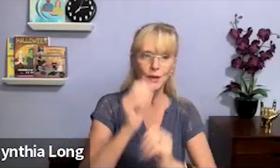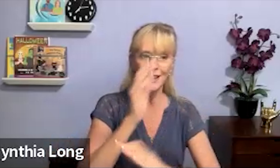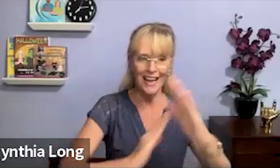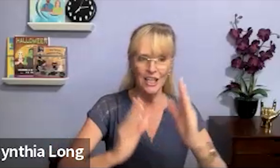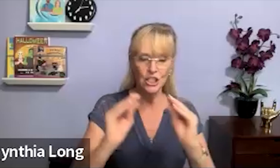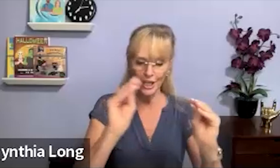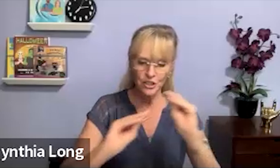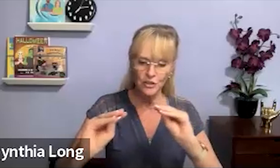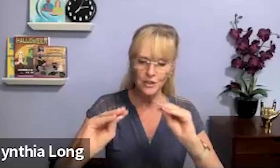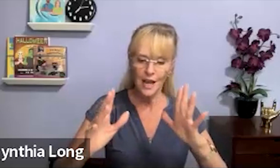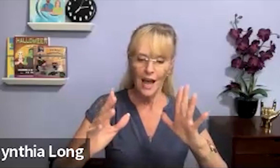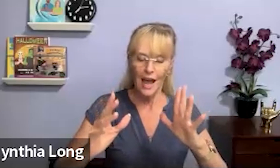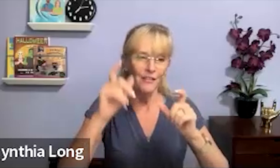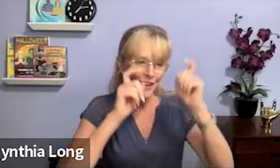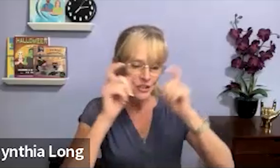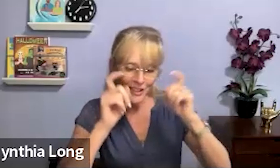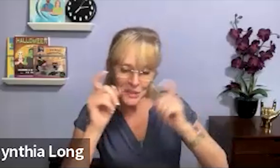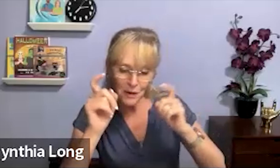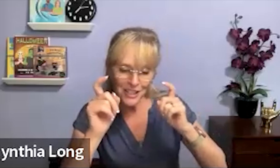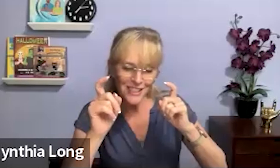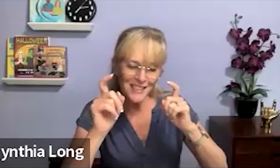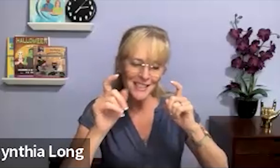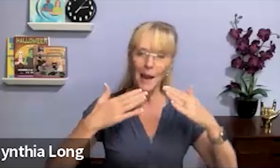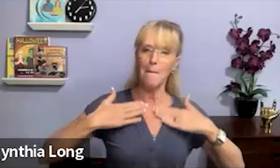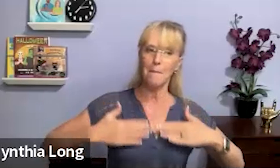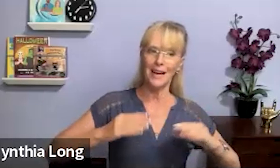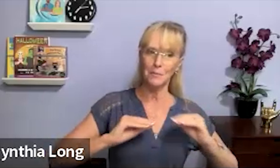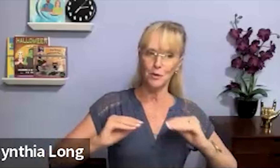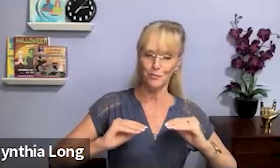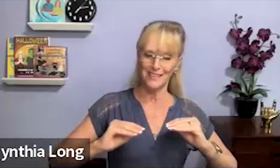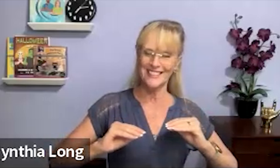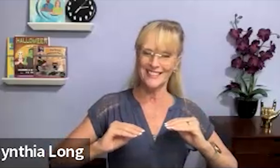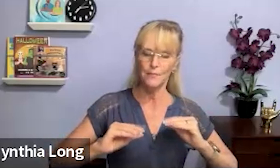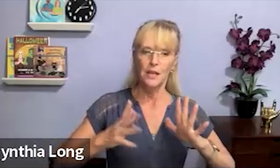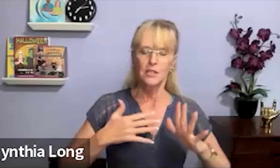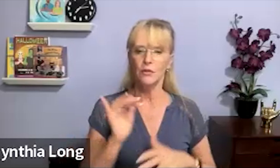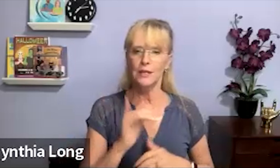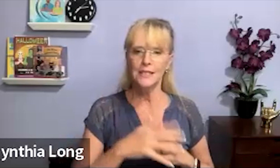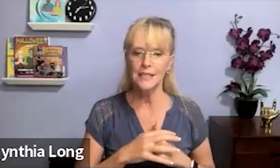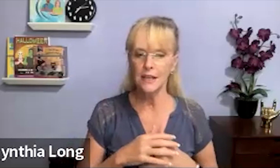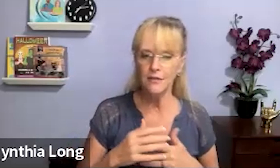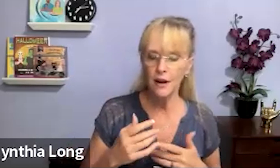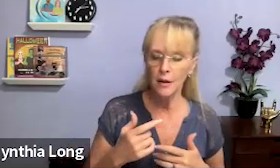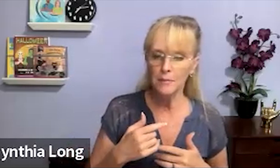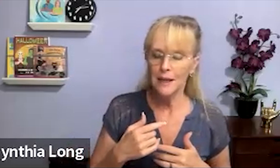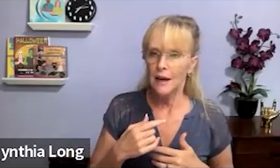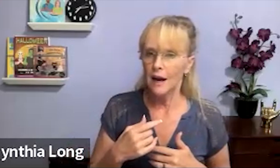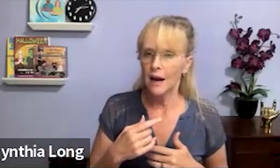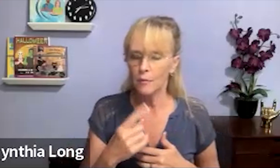with hand gestures and facial expressions and body movements. So for instance, if